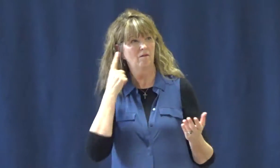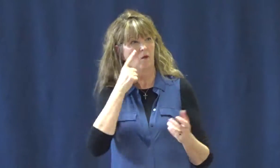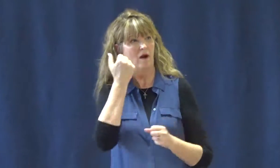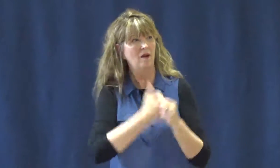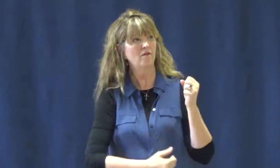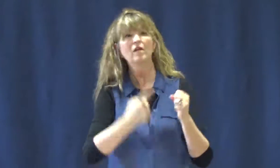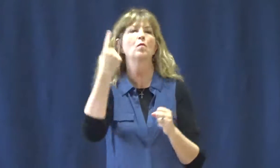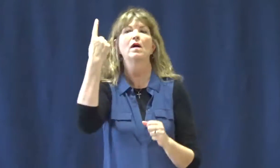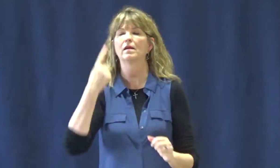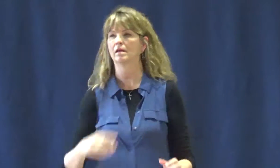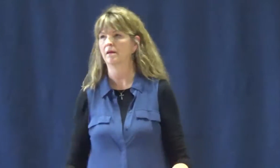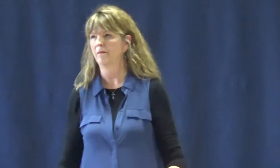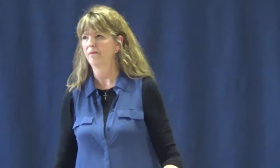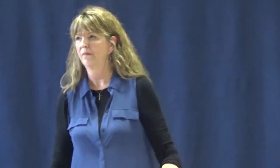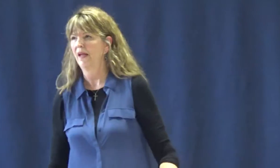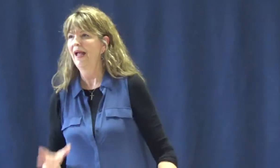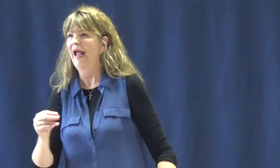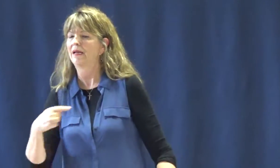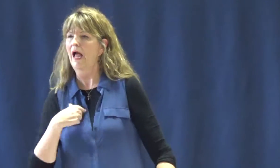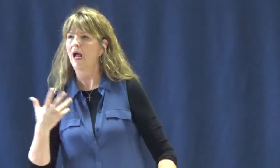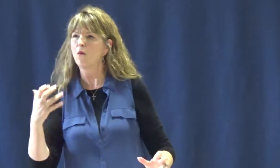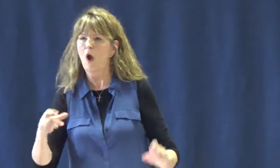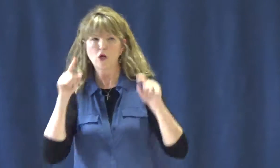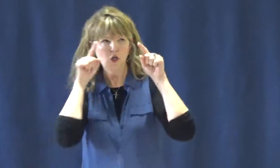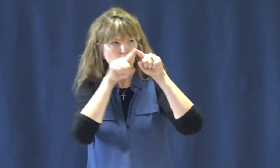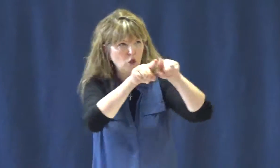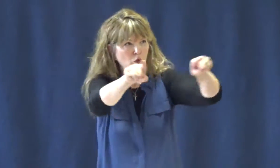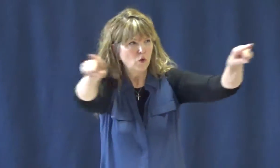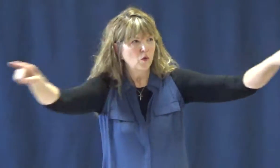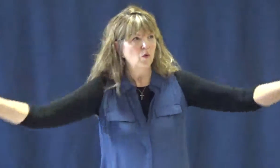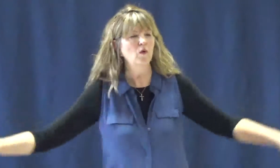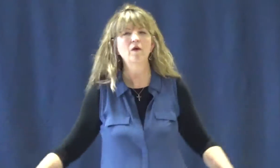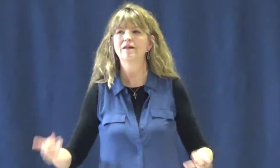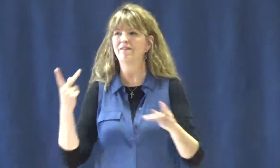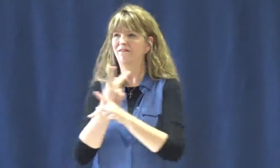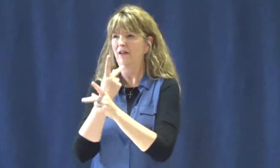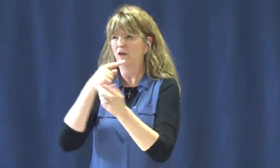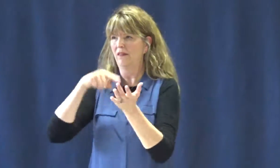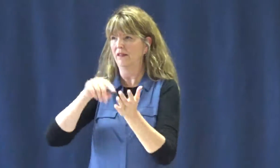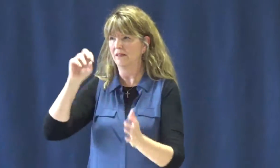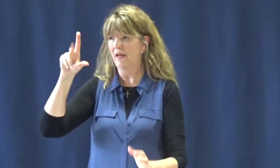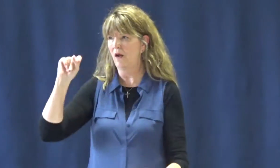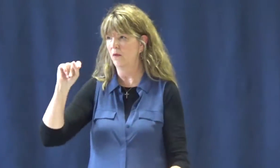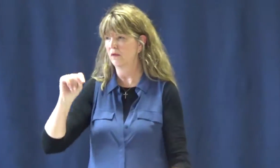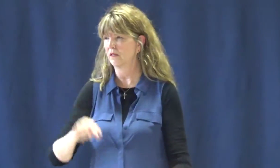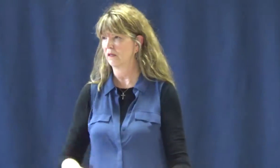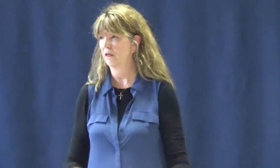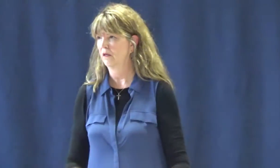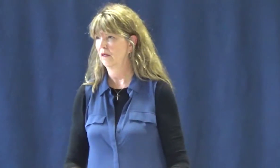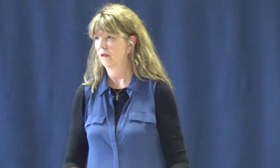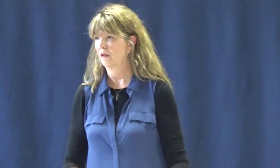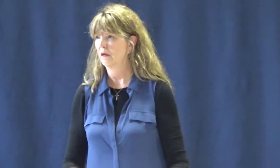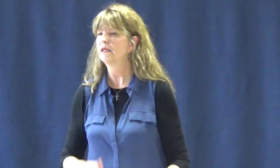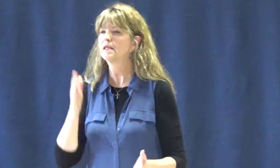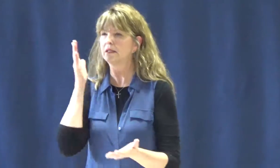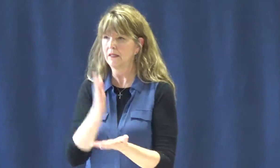I'm here for everyone, and I want you to figure this out.